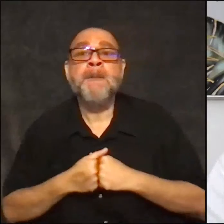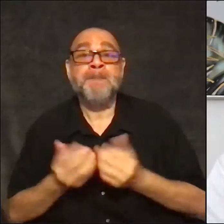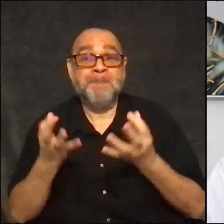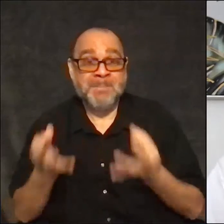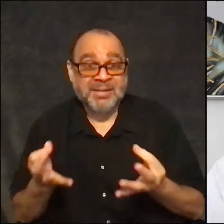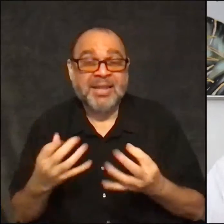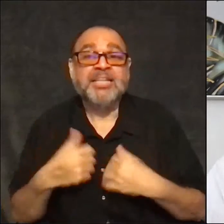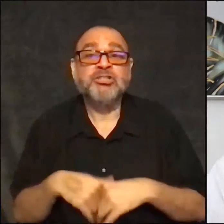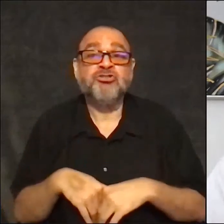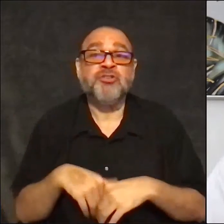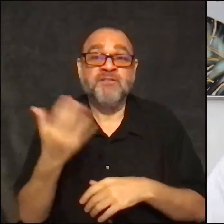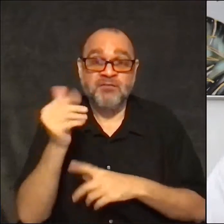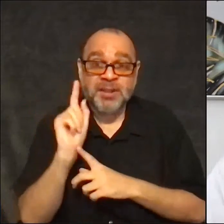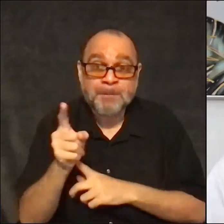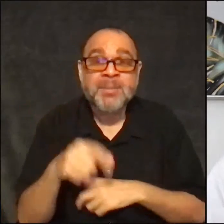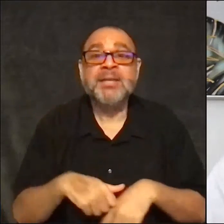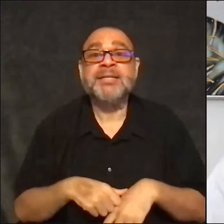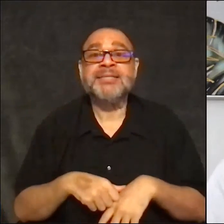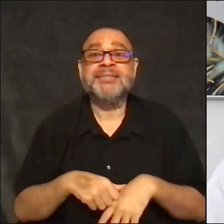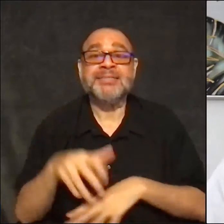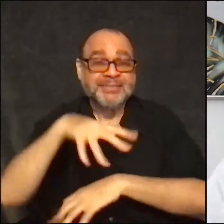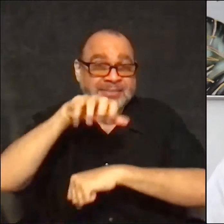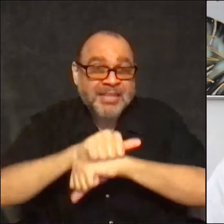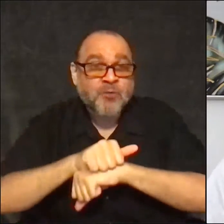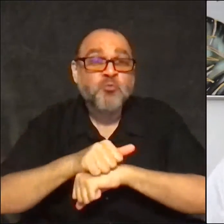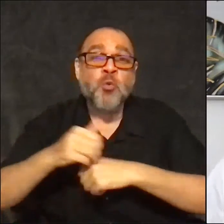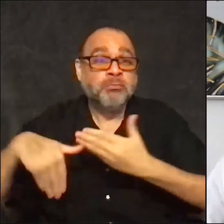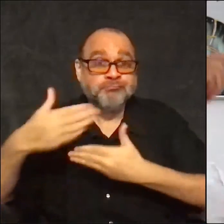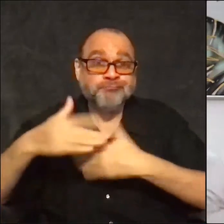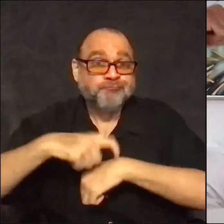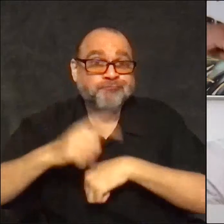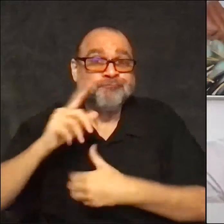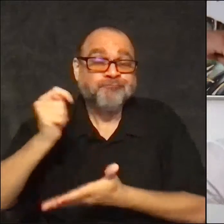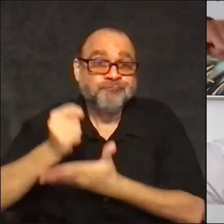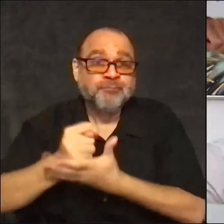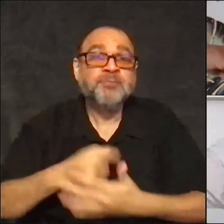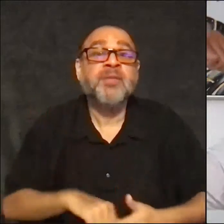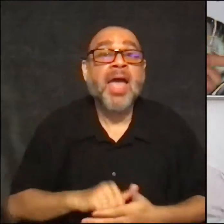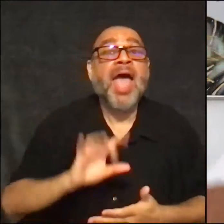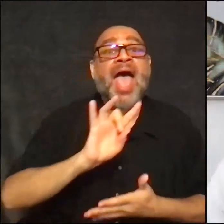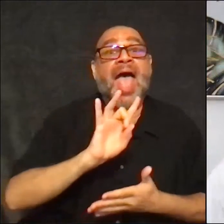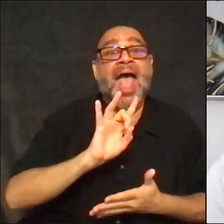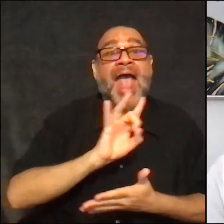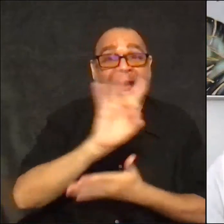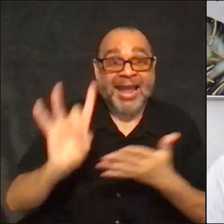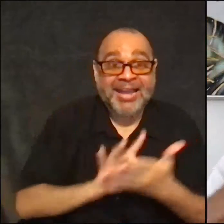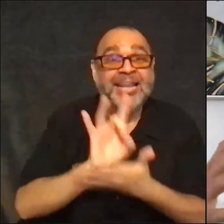therapy session. Harold says nightly meditation. 8 hours of sleep, +1,